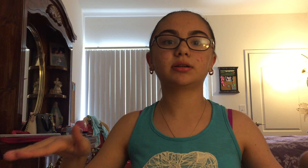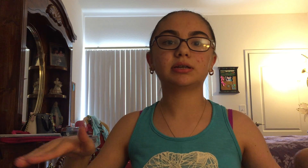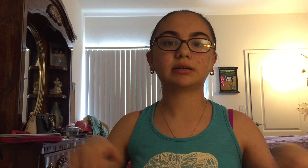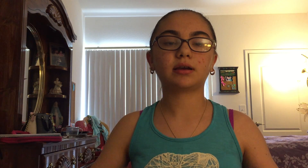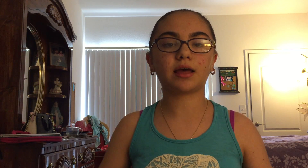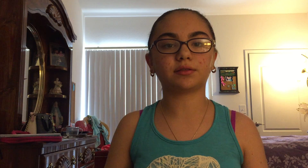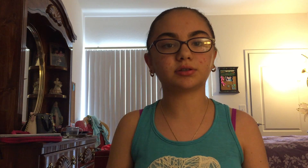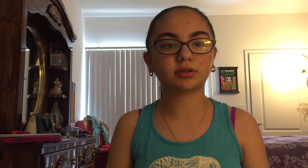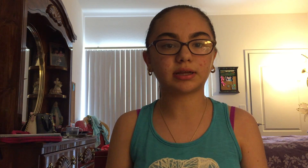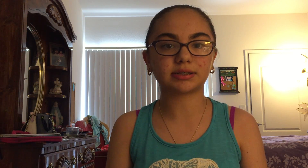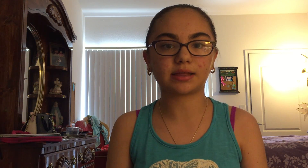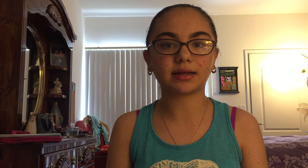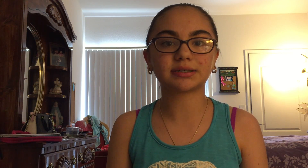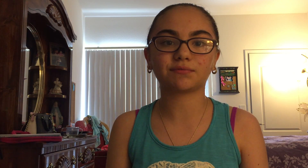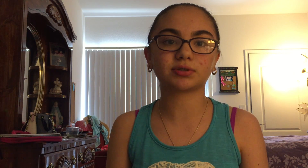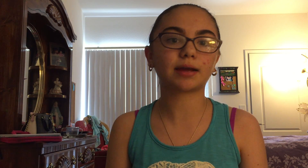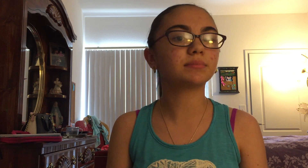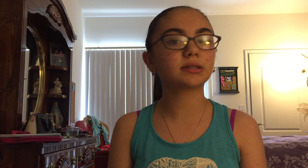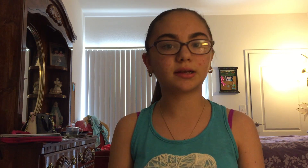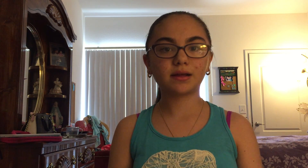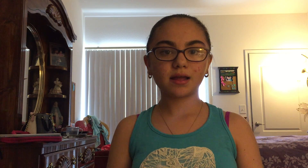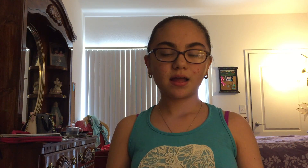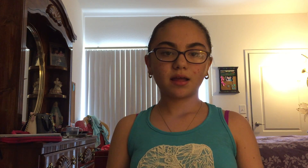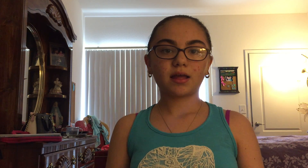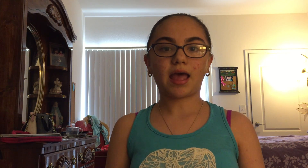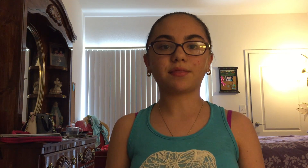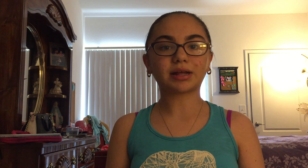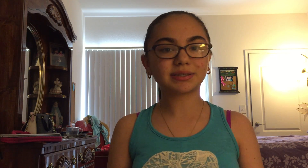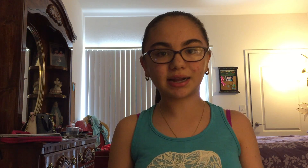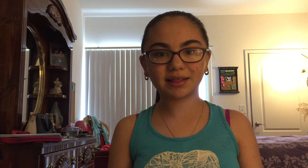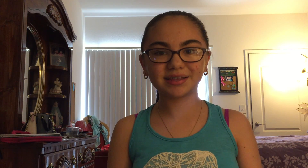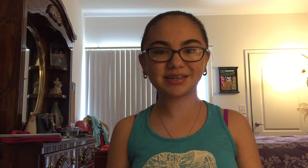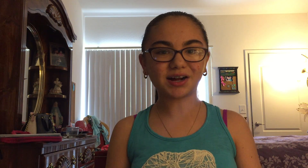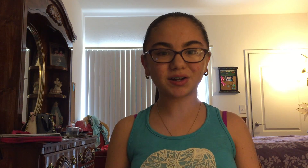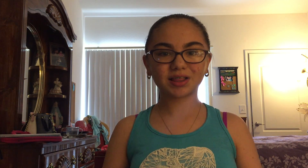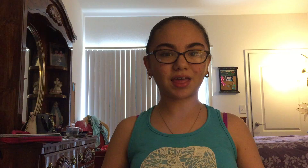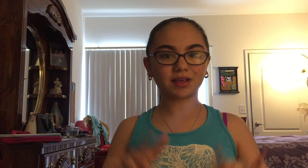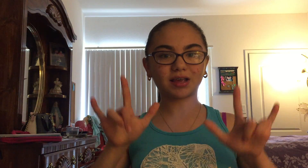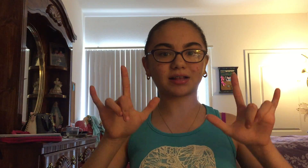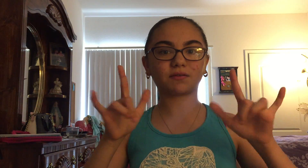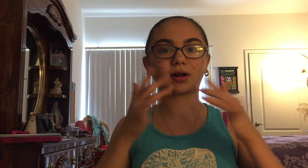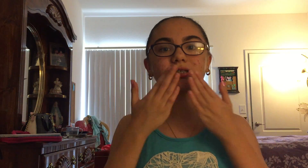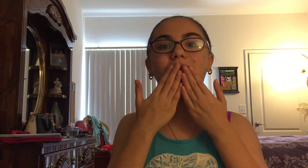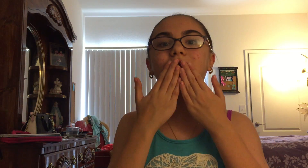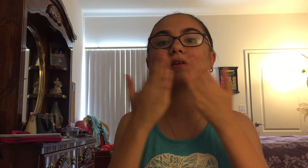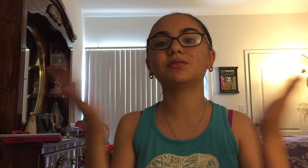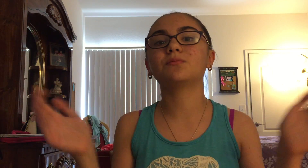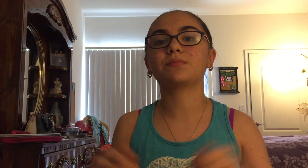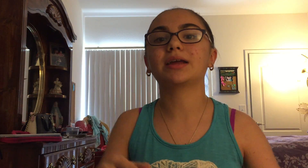and they say that several times and that's the end of the song thank you guys for watching love you bye